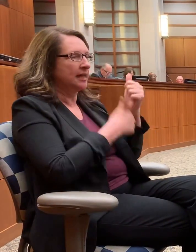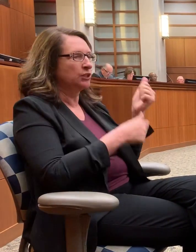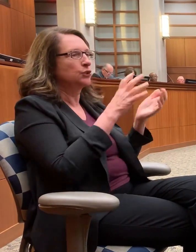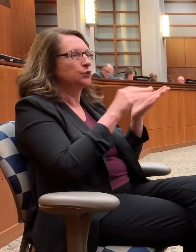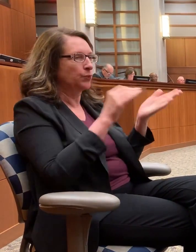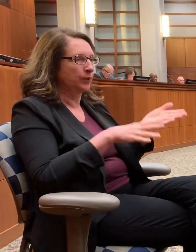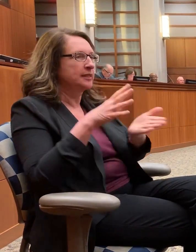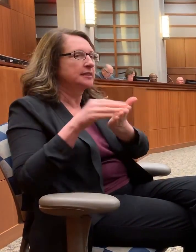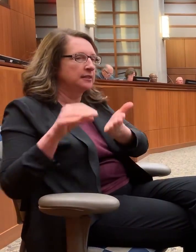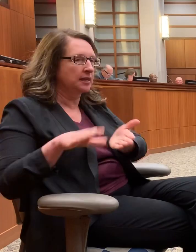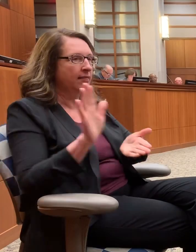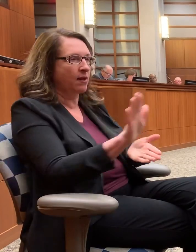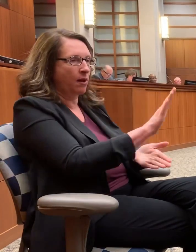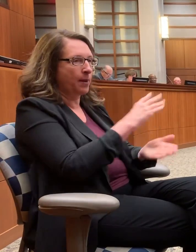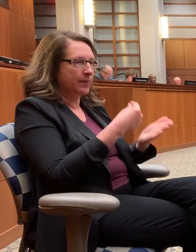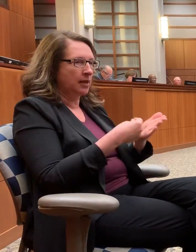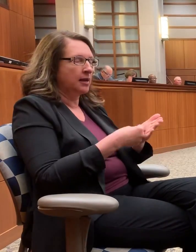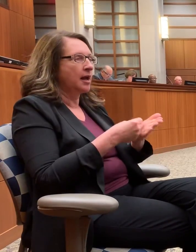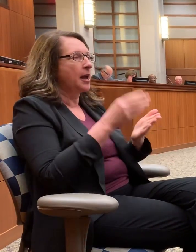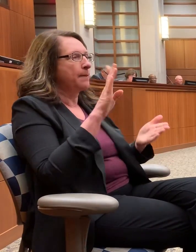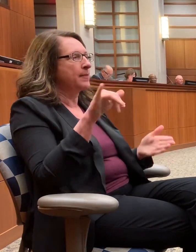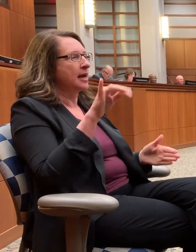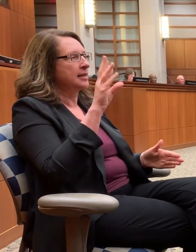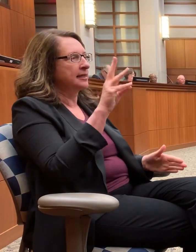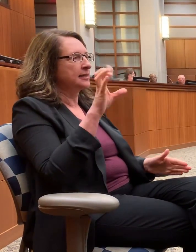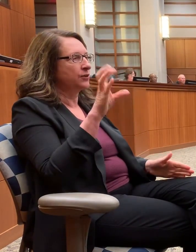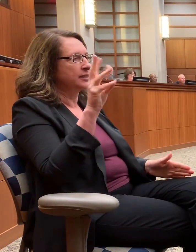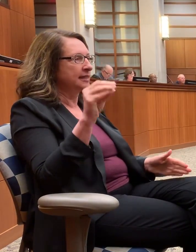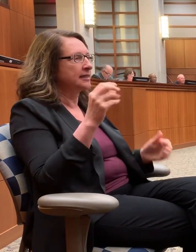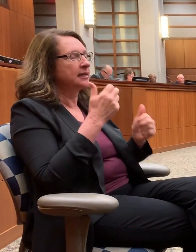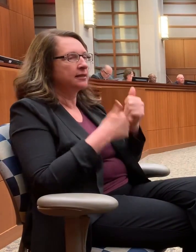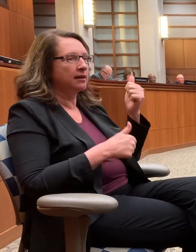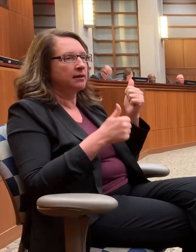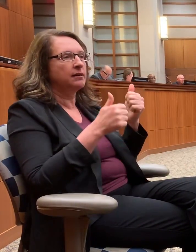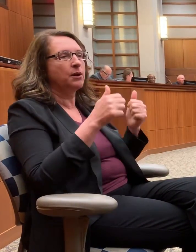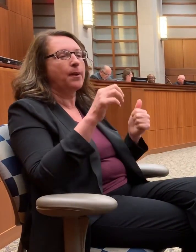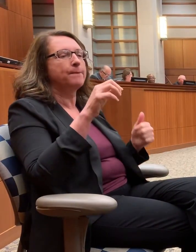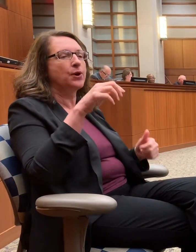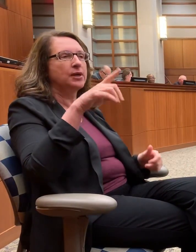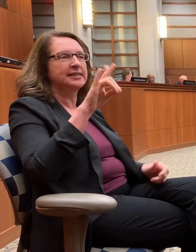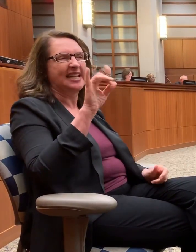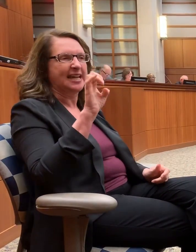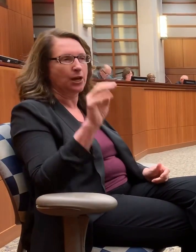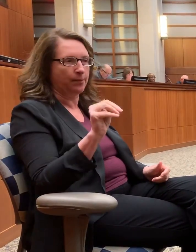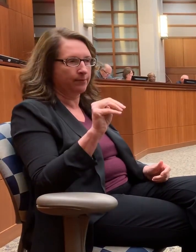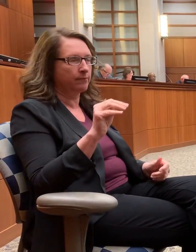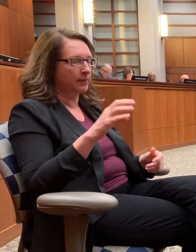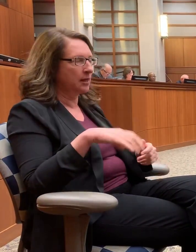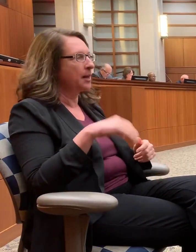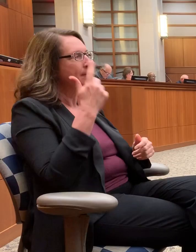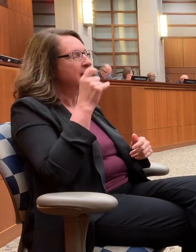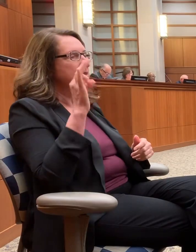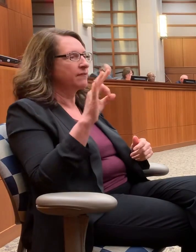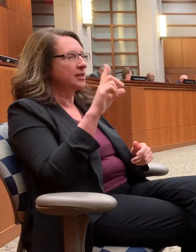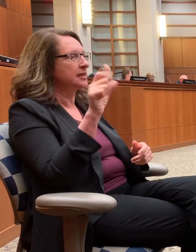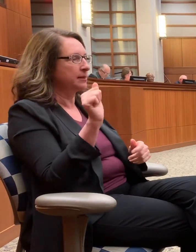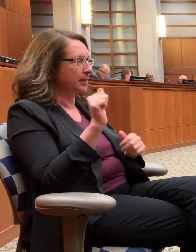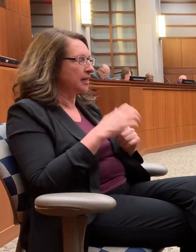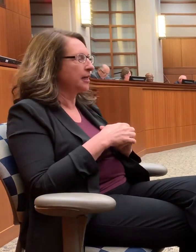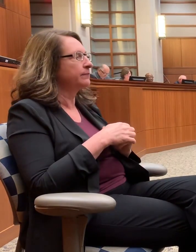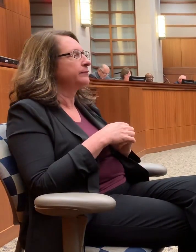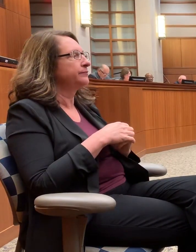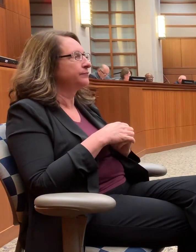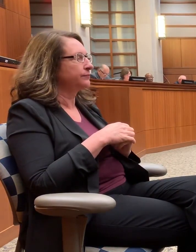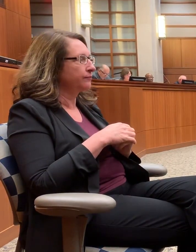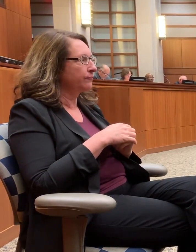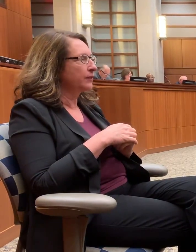student's monies by their $660 per diem because of their disability, okay?